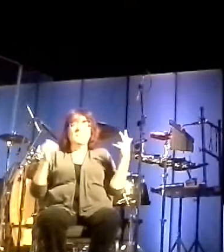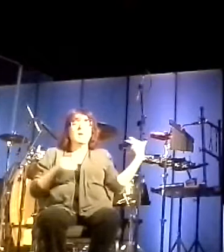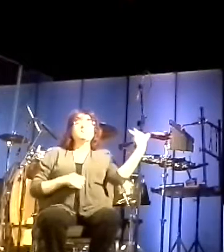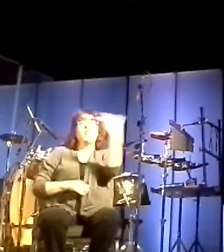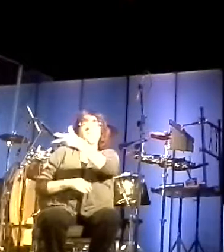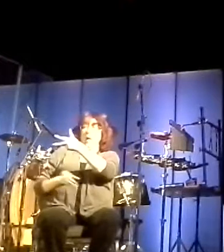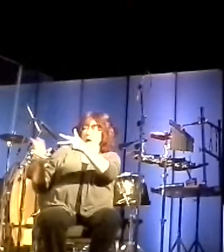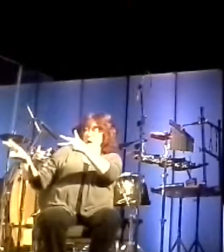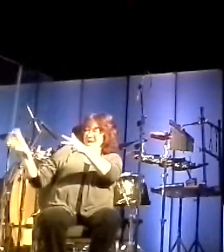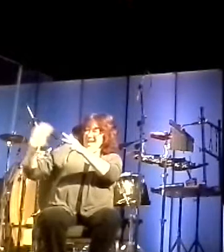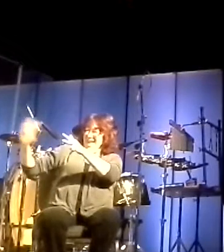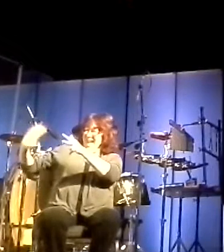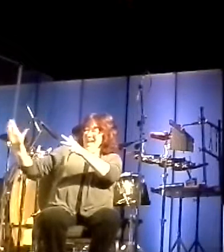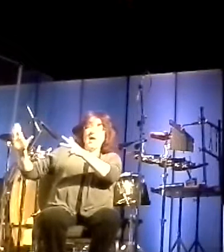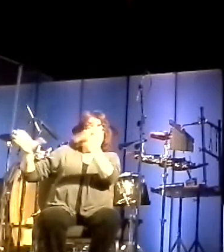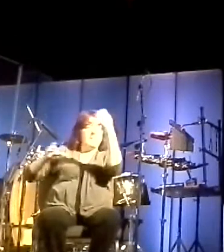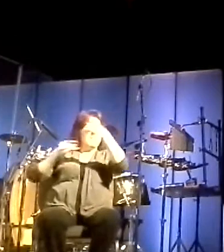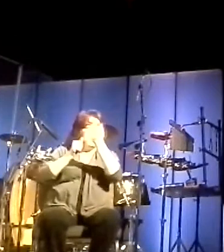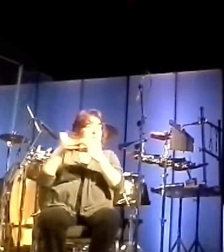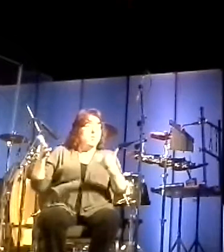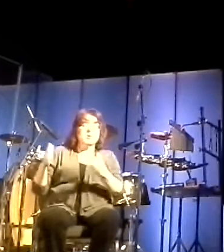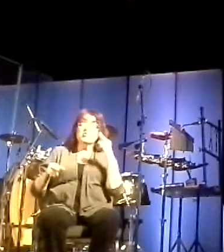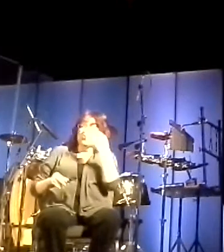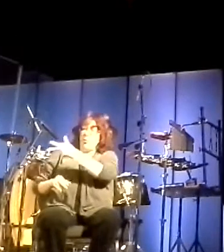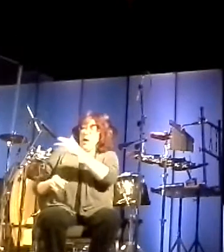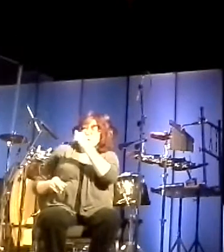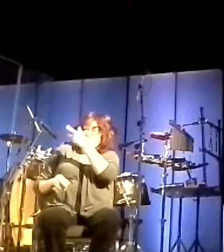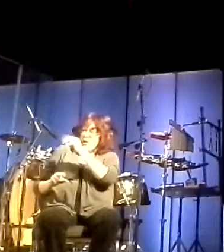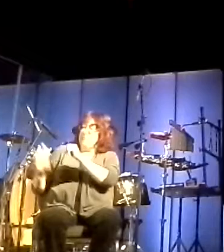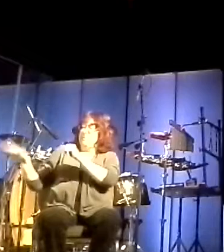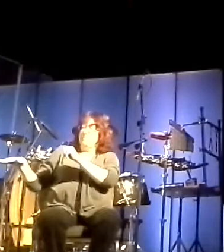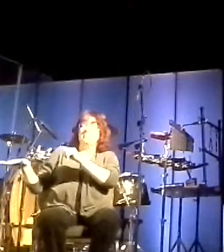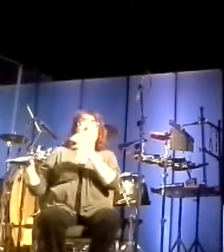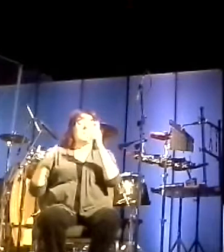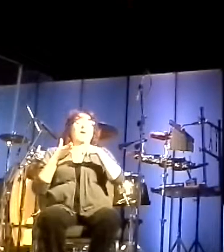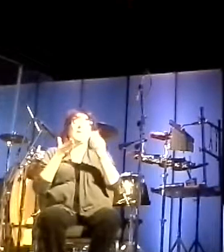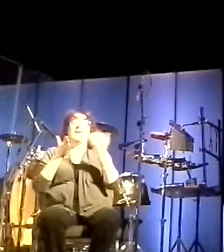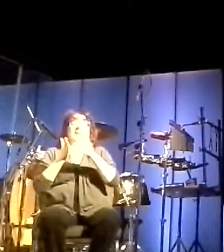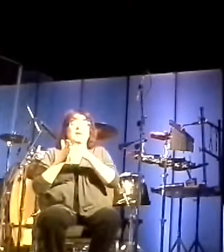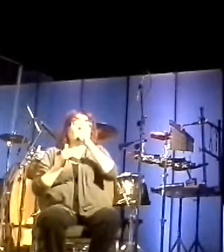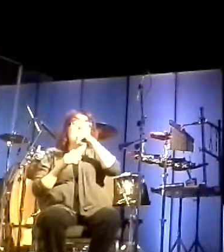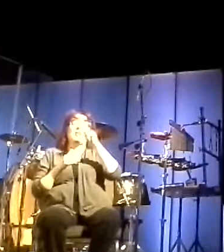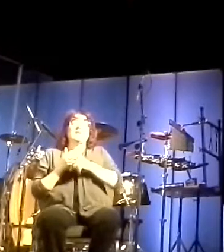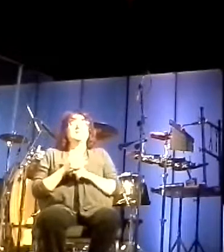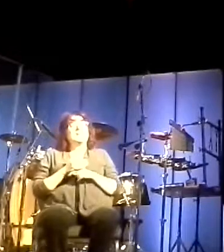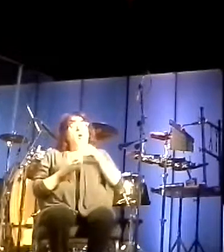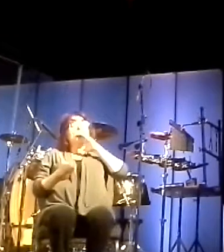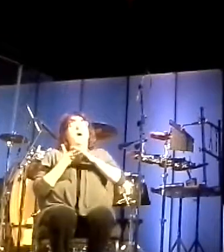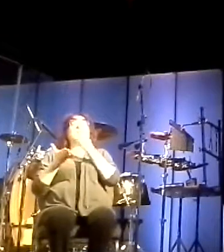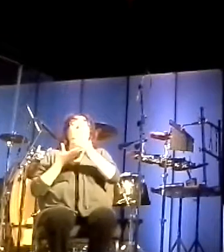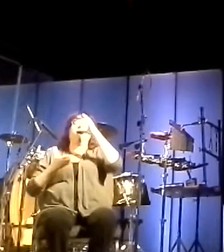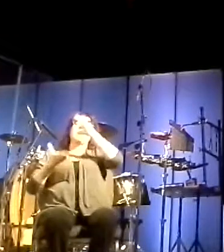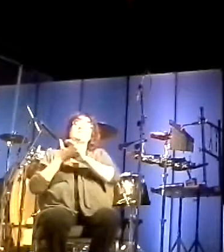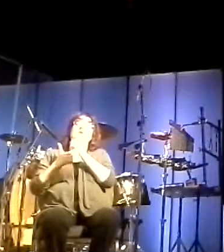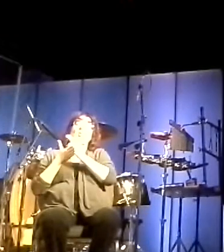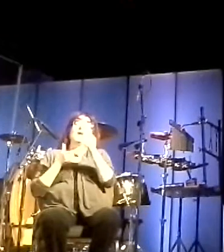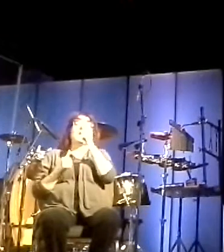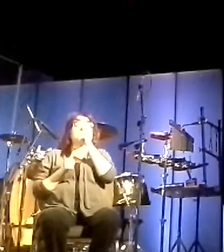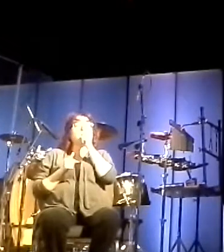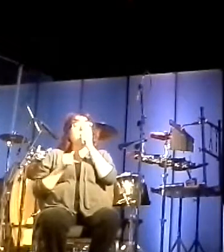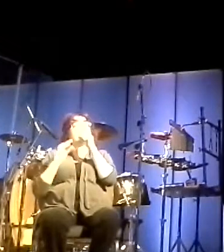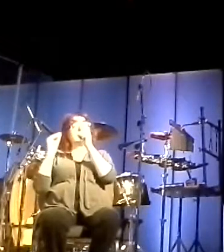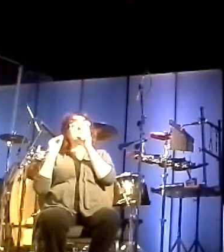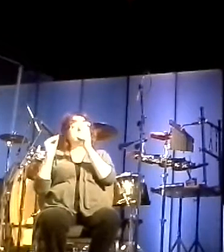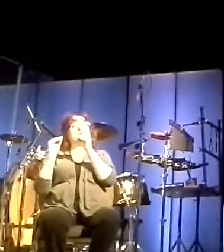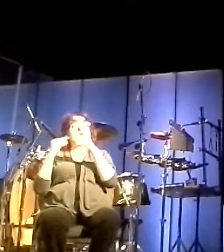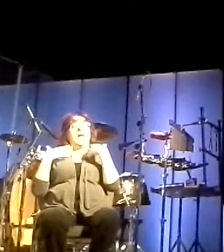by a gym. Just involve everybody. Drove by a gym. I've read this so many times. I love it. A wife bought her husband a week of private instruction